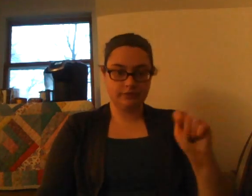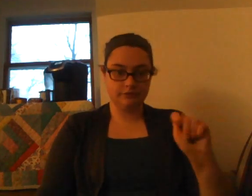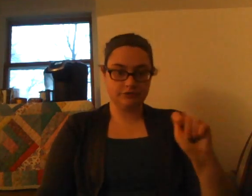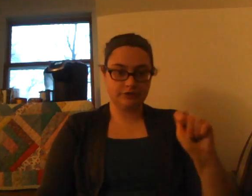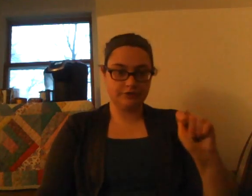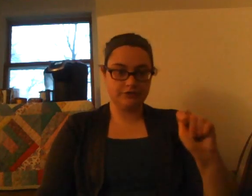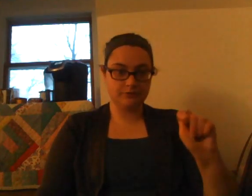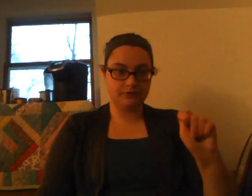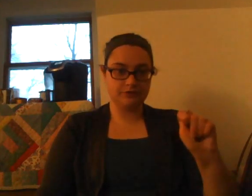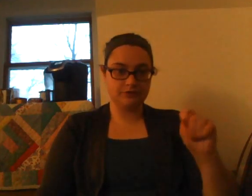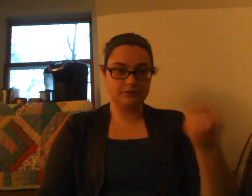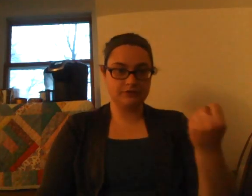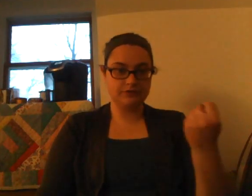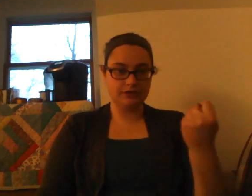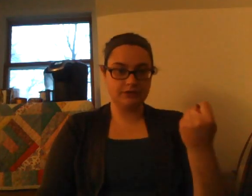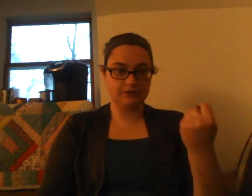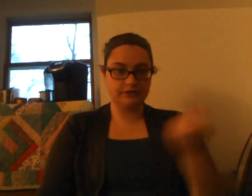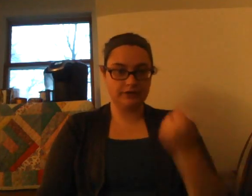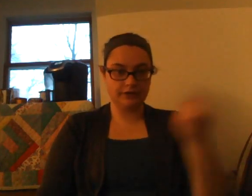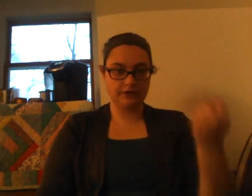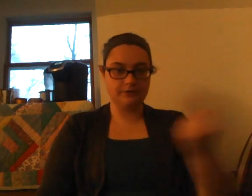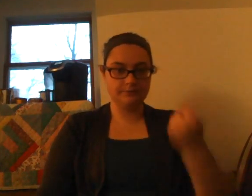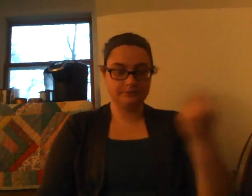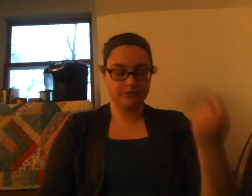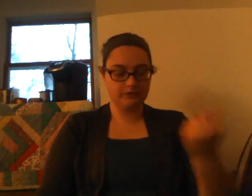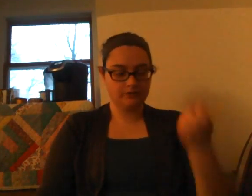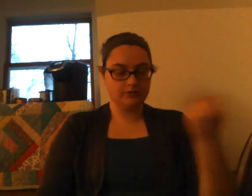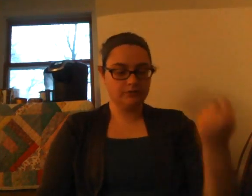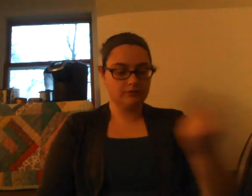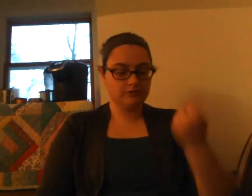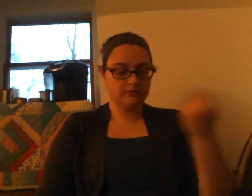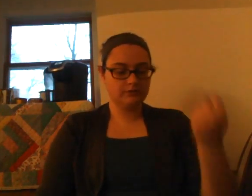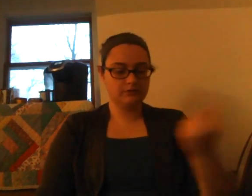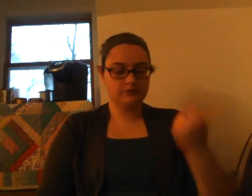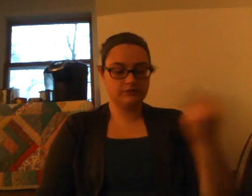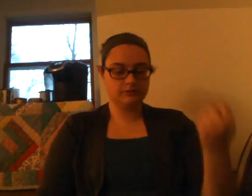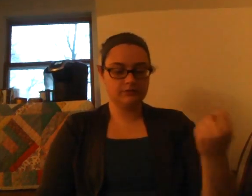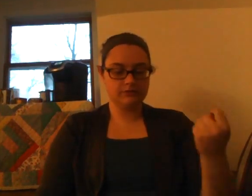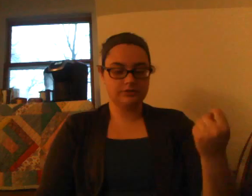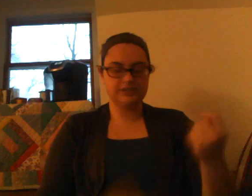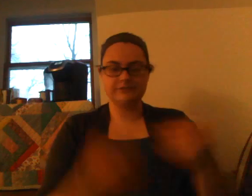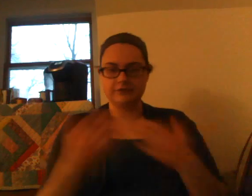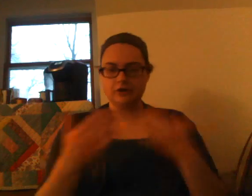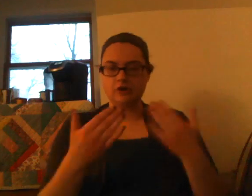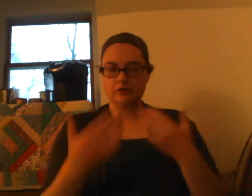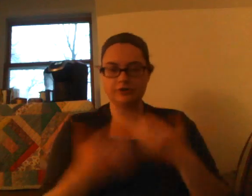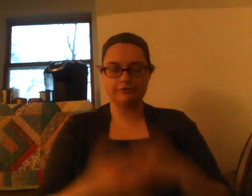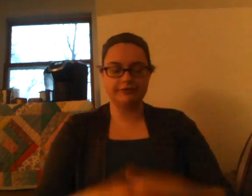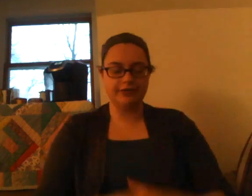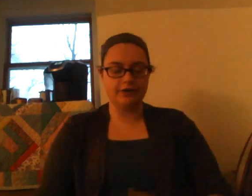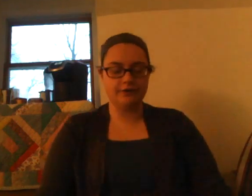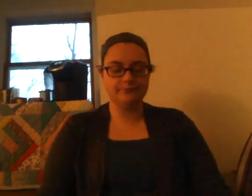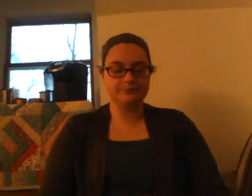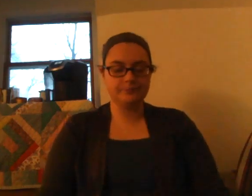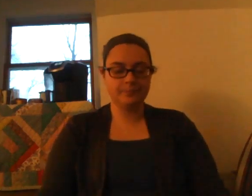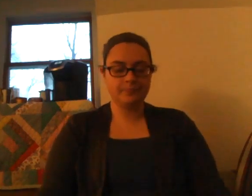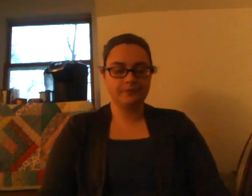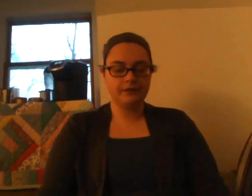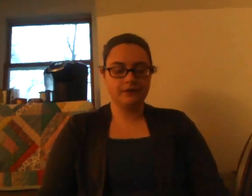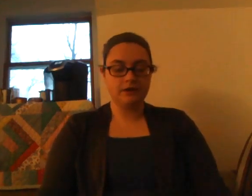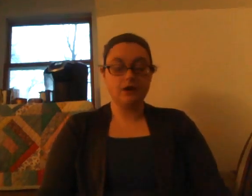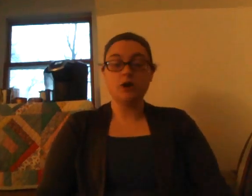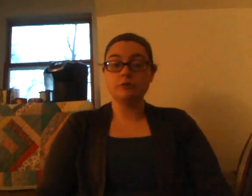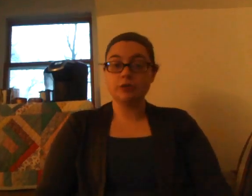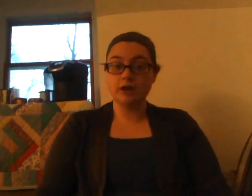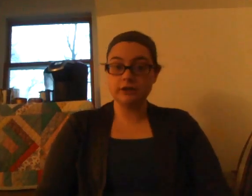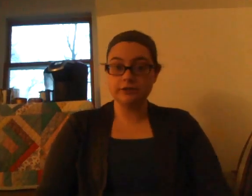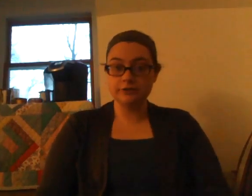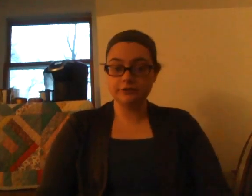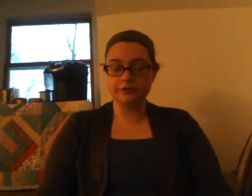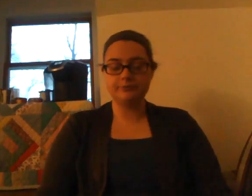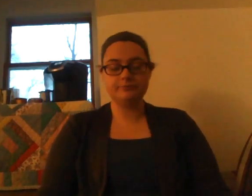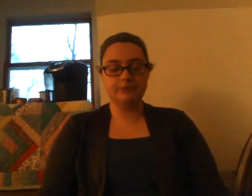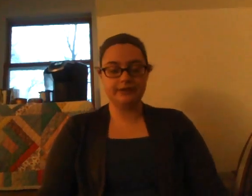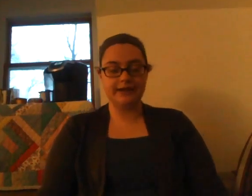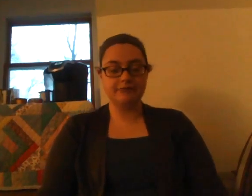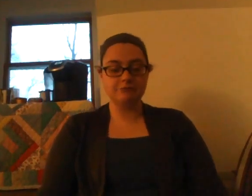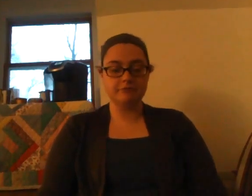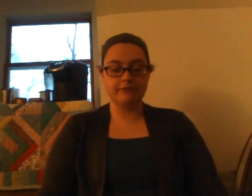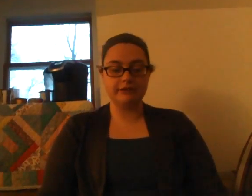Let's put this way so you can see it. Here you go. It's difficult on the video. Colors. Again, moving right